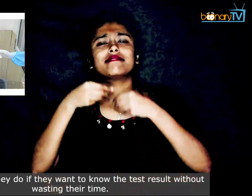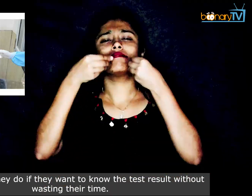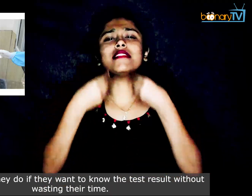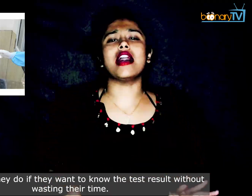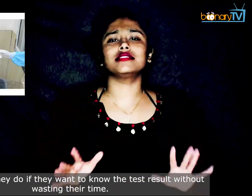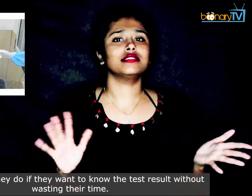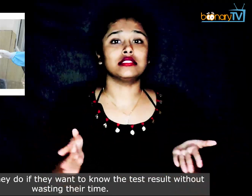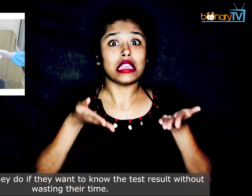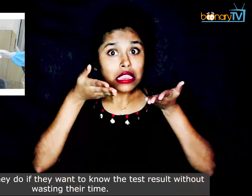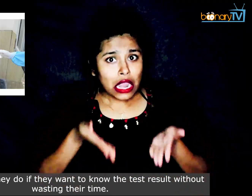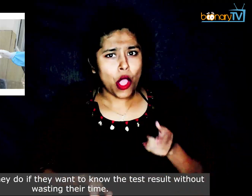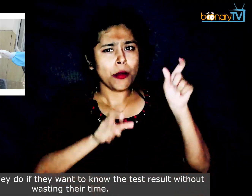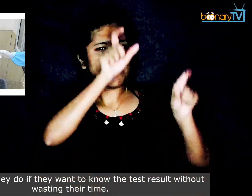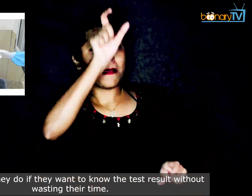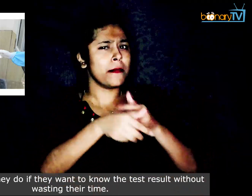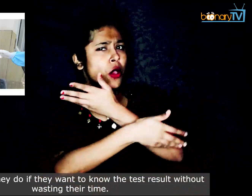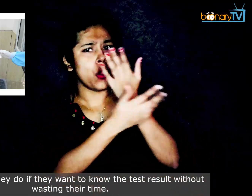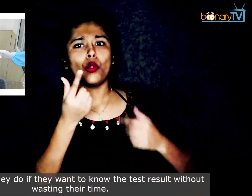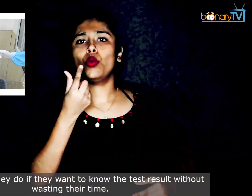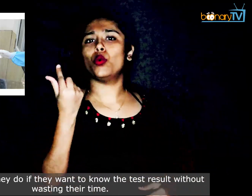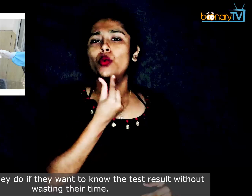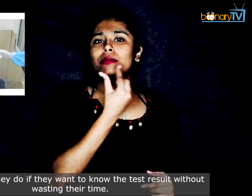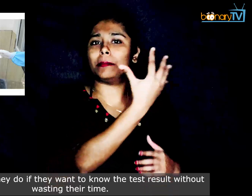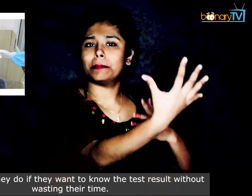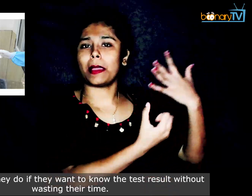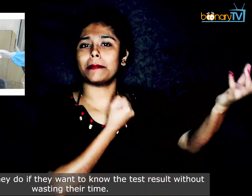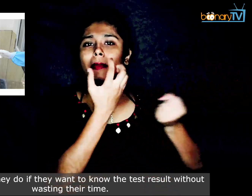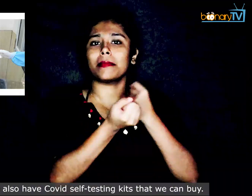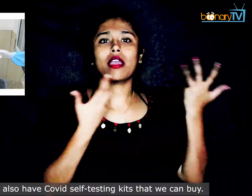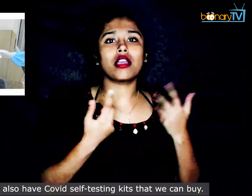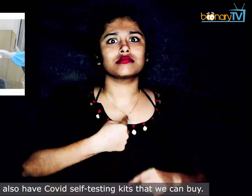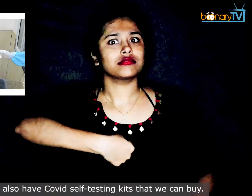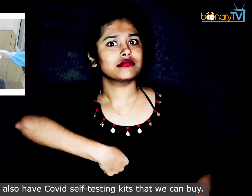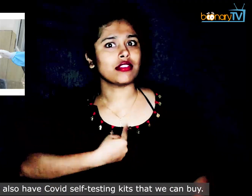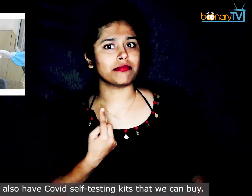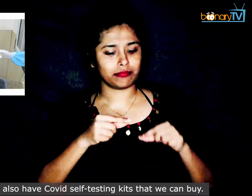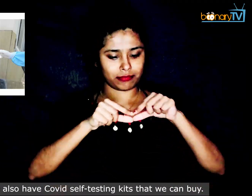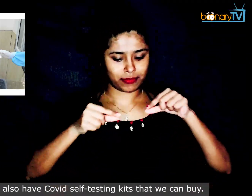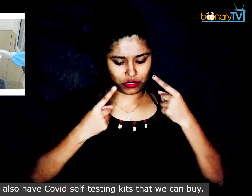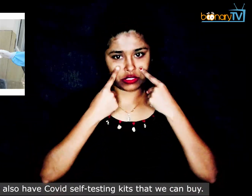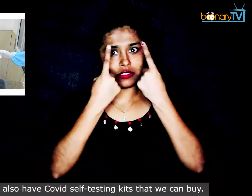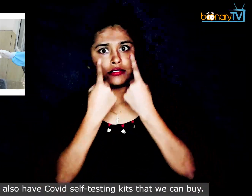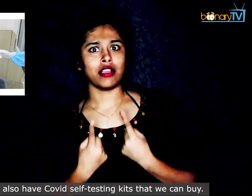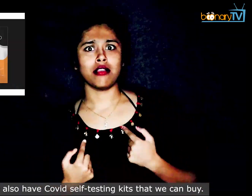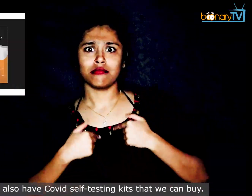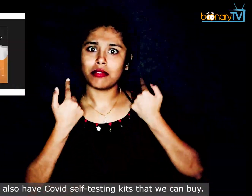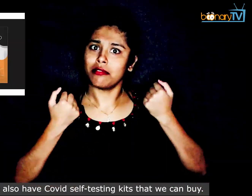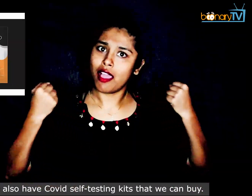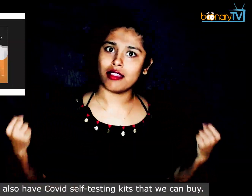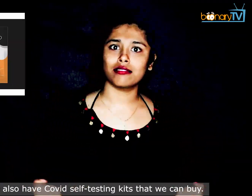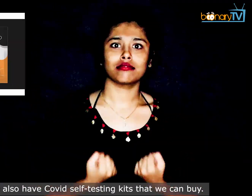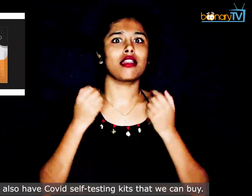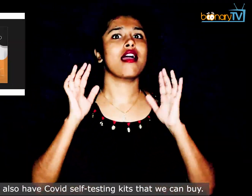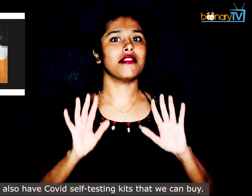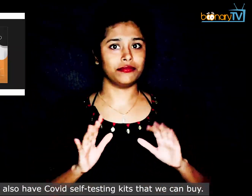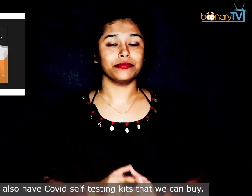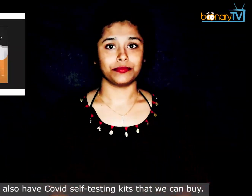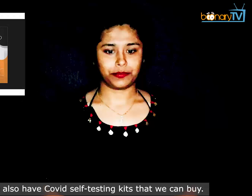if they want to know the test result without wasting their time? Nowadays, we also have COVID self-testing